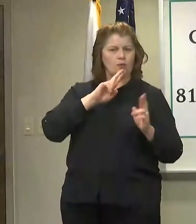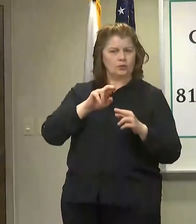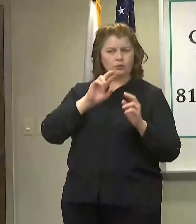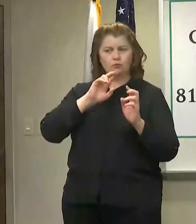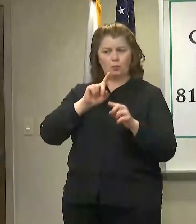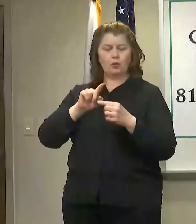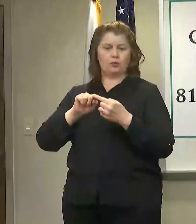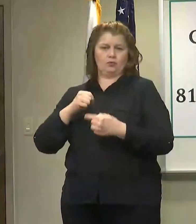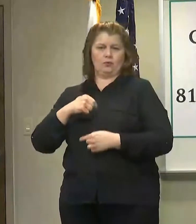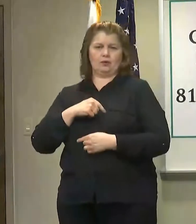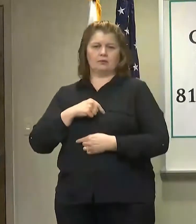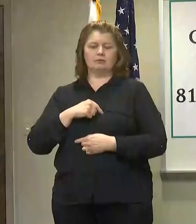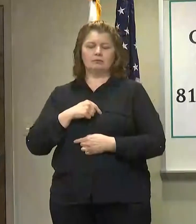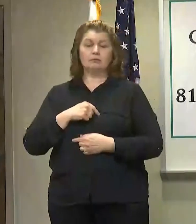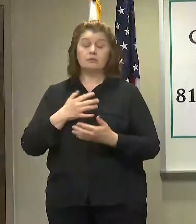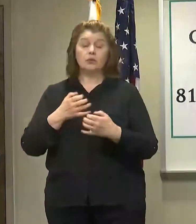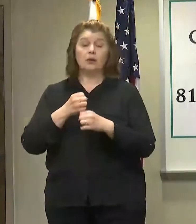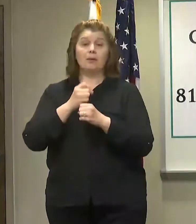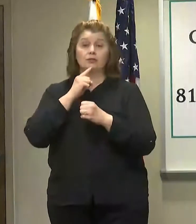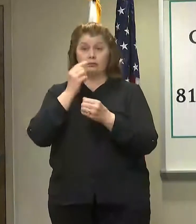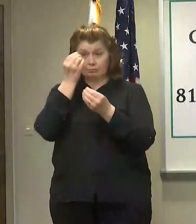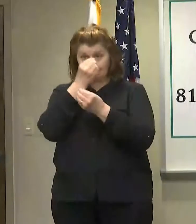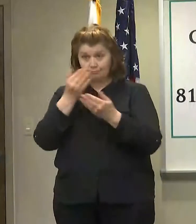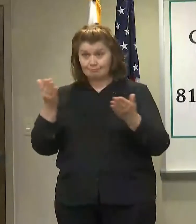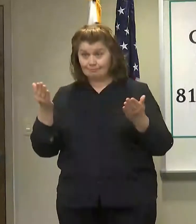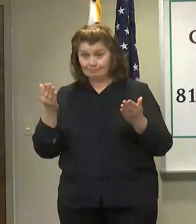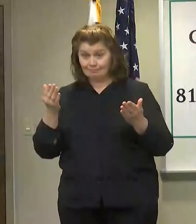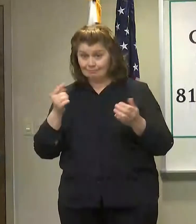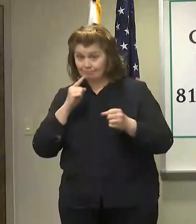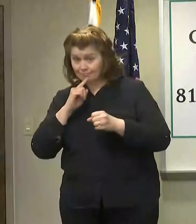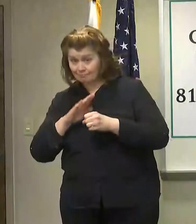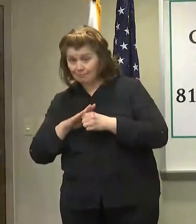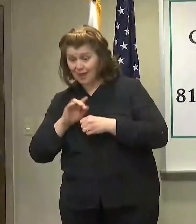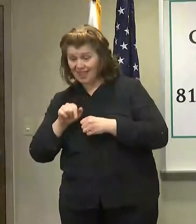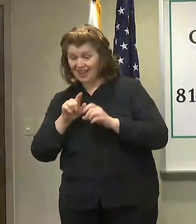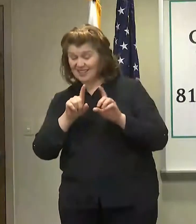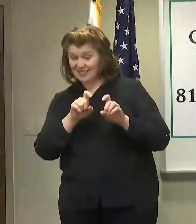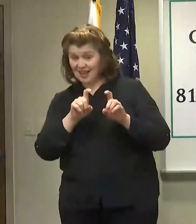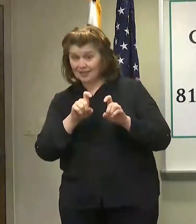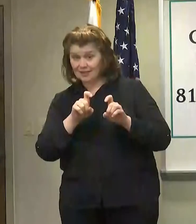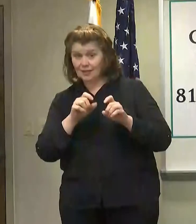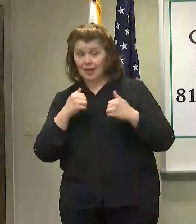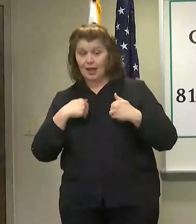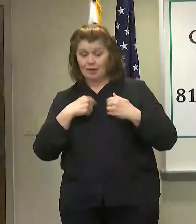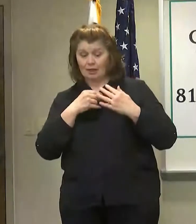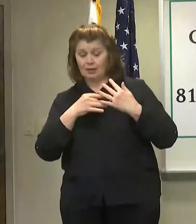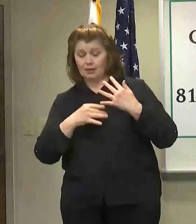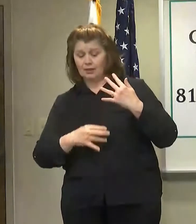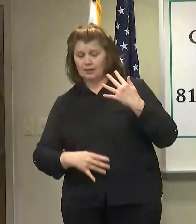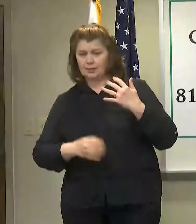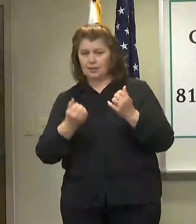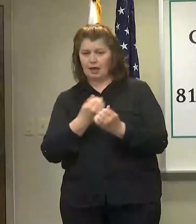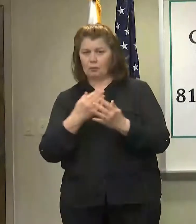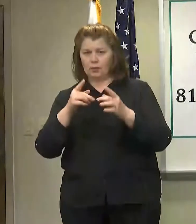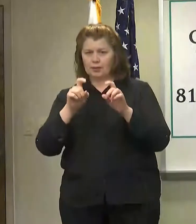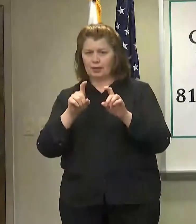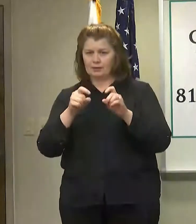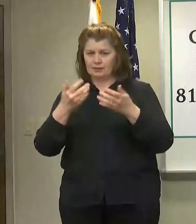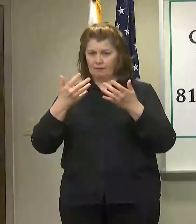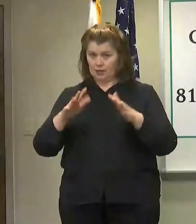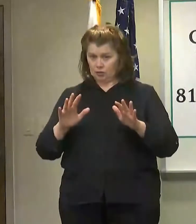us. I want to assure the public that those lab tests, we have a manifest, meaning a listing of everyone who's been